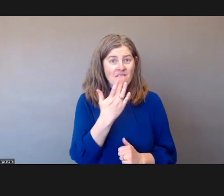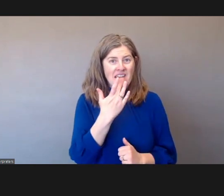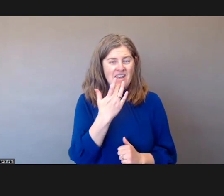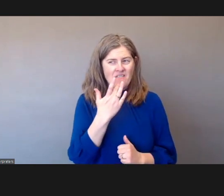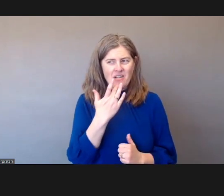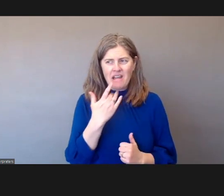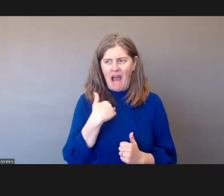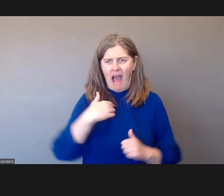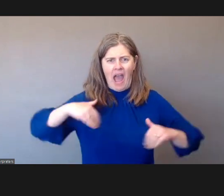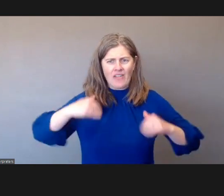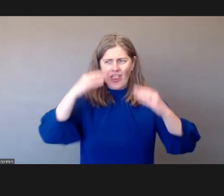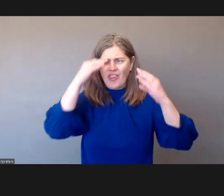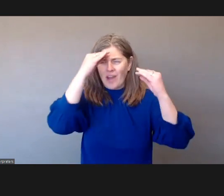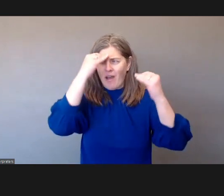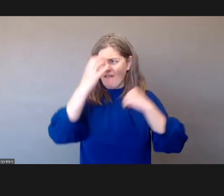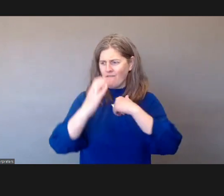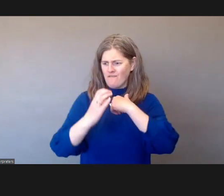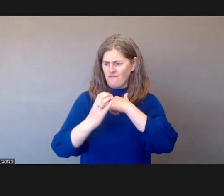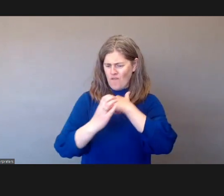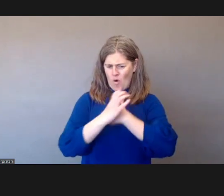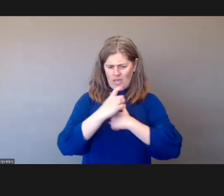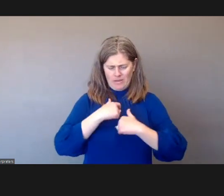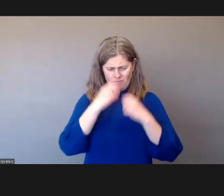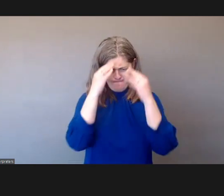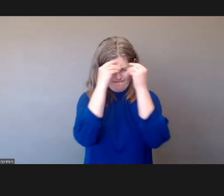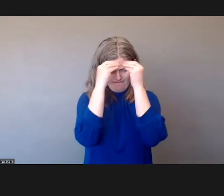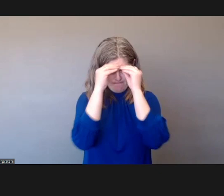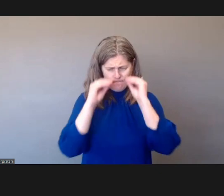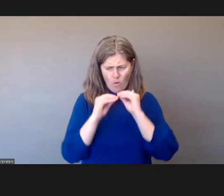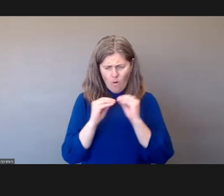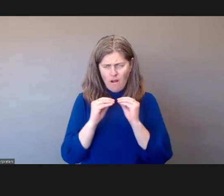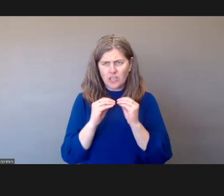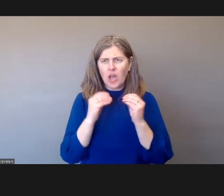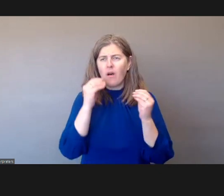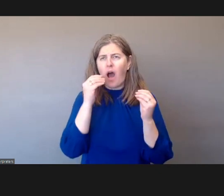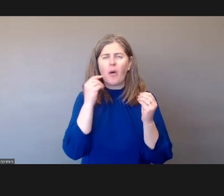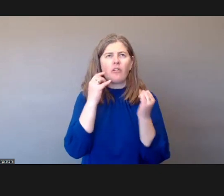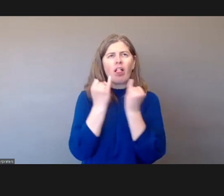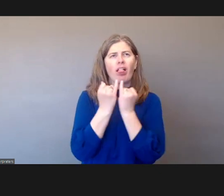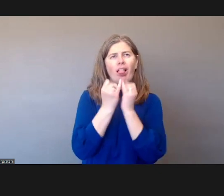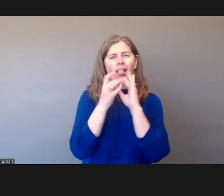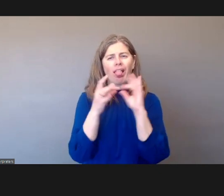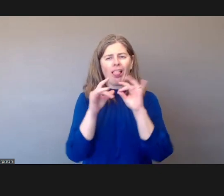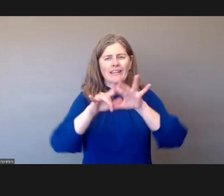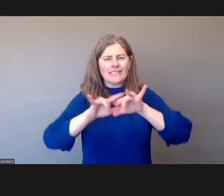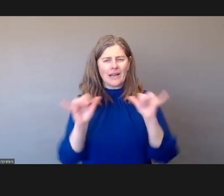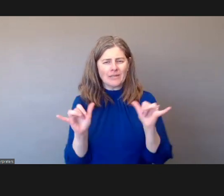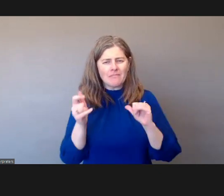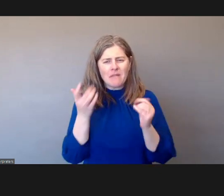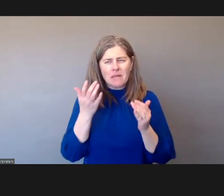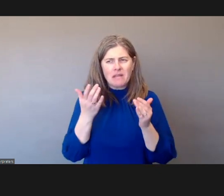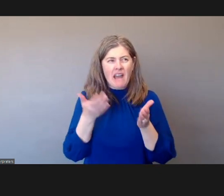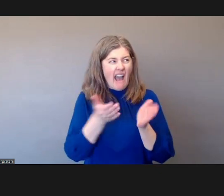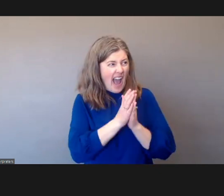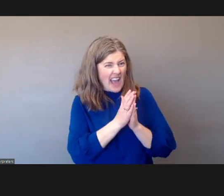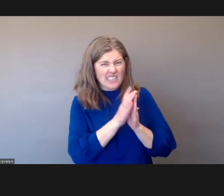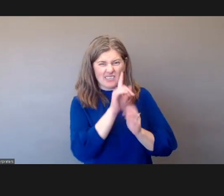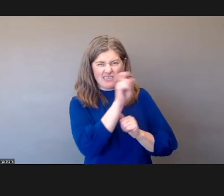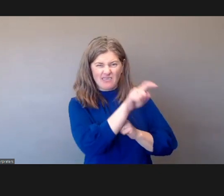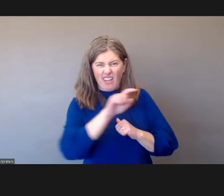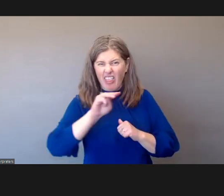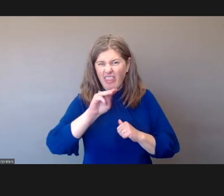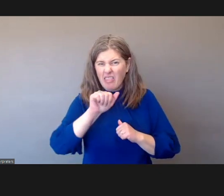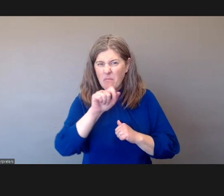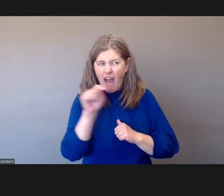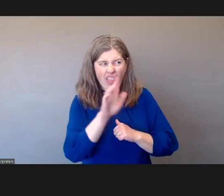I haven't thought about because it affords me the opportunity to think about it. So I'll think about it out loud a little bit. Maybe ask the Matt what they think about that as